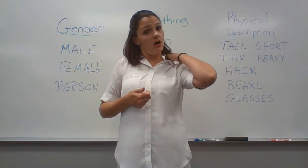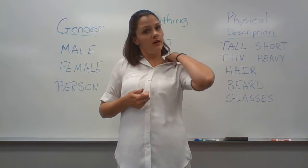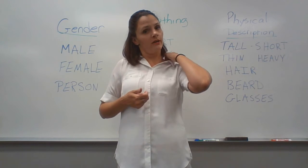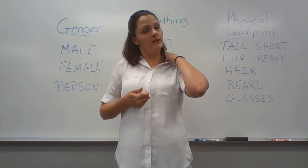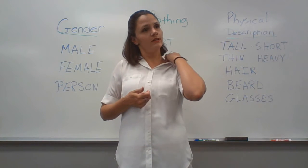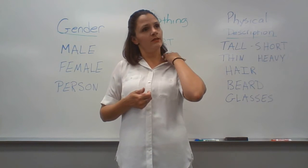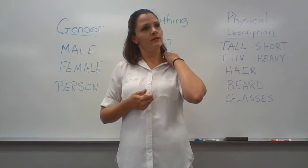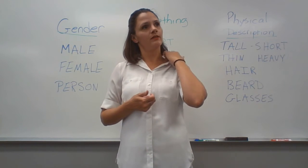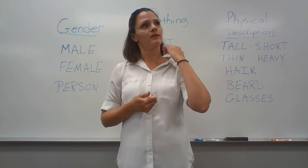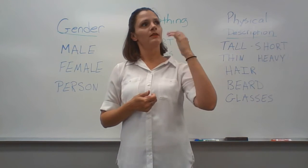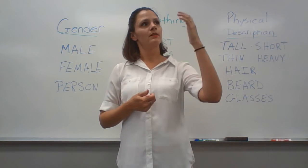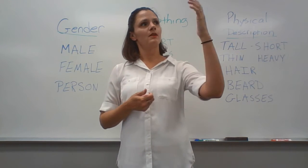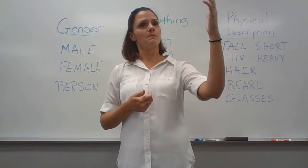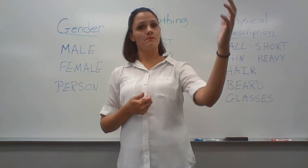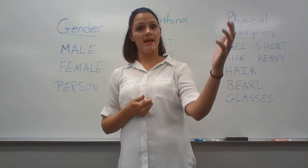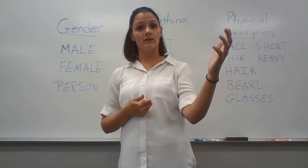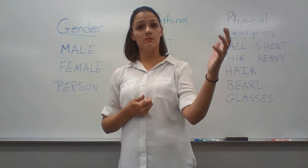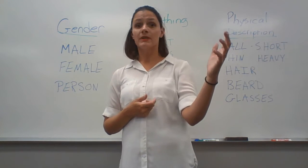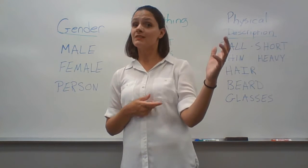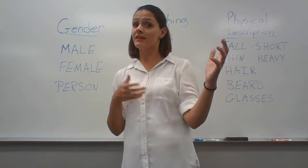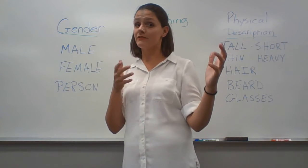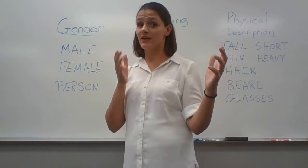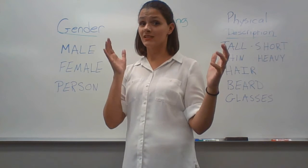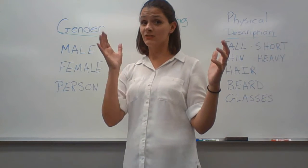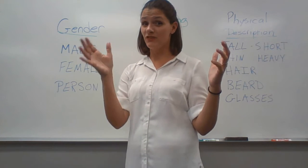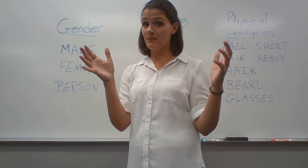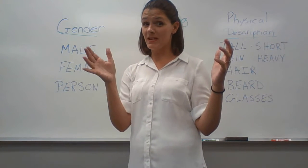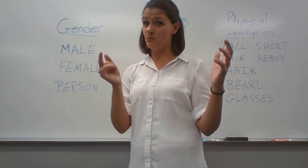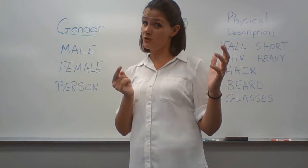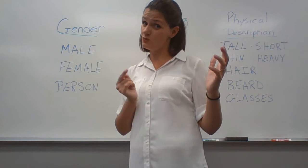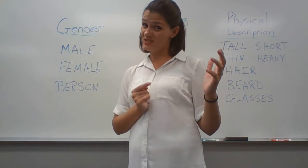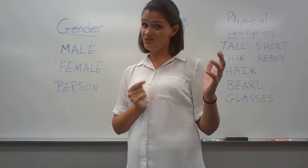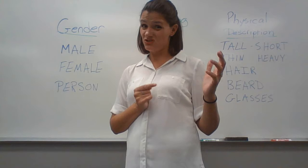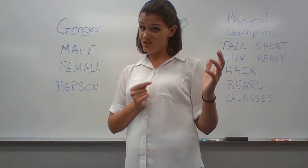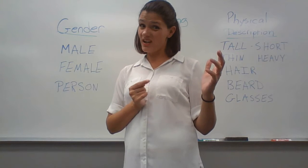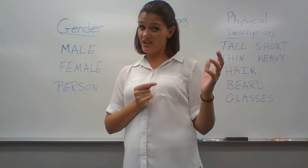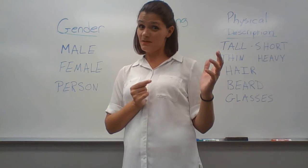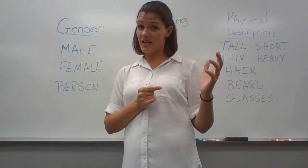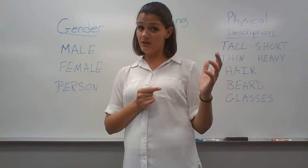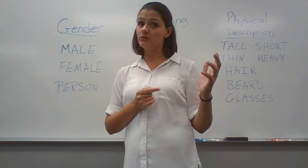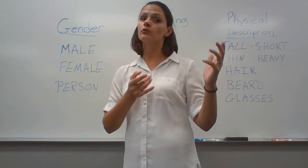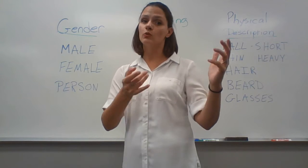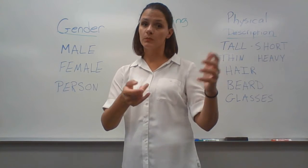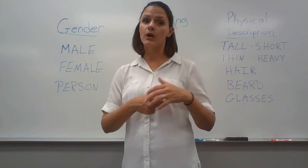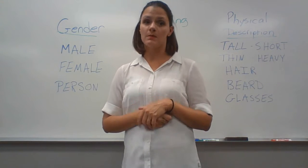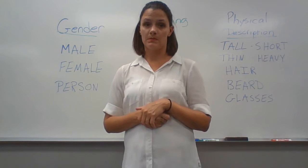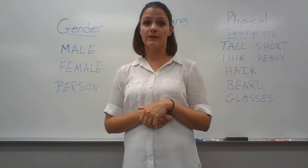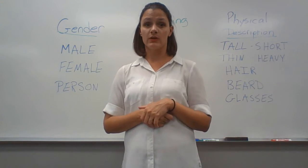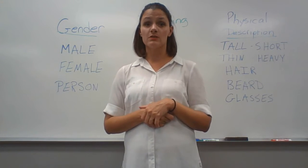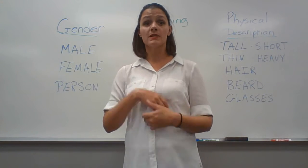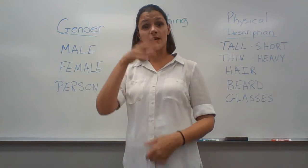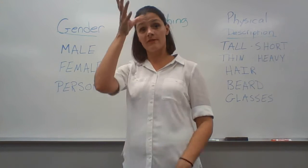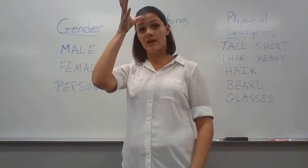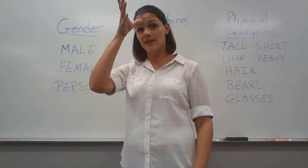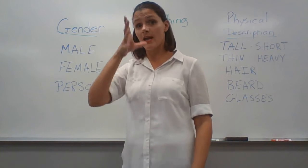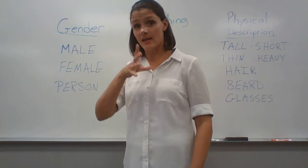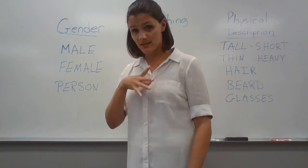are male but identifying as female, but you still look kind of male, you're probably going to be identified as